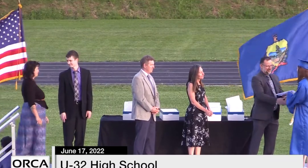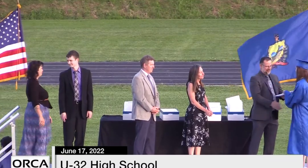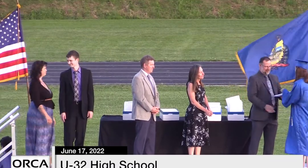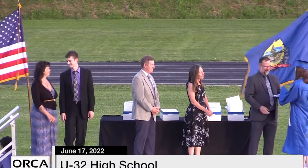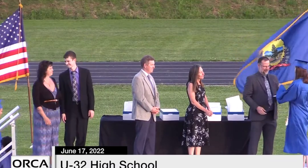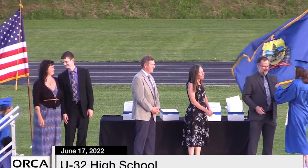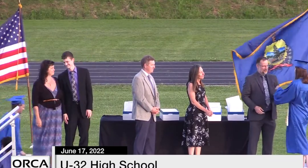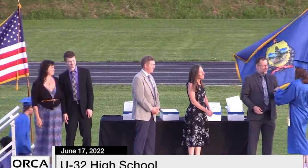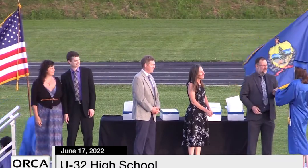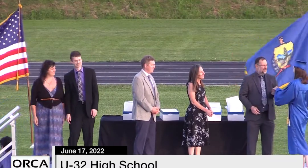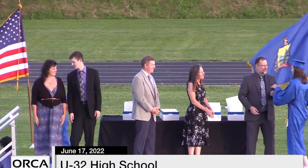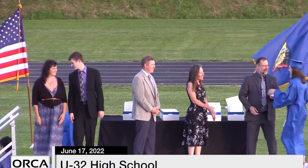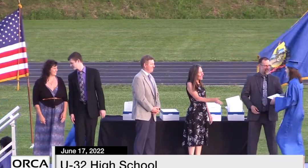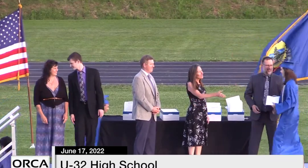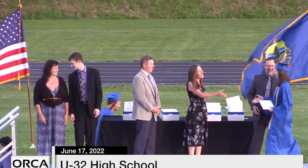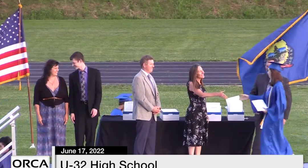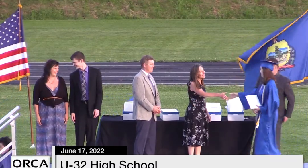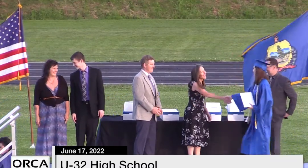Concessi.